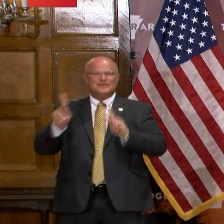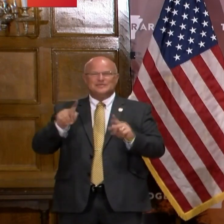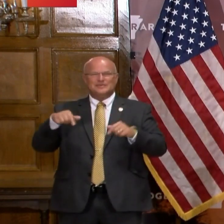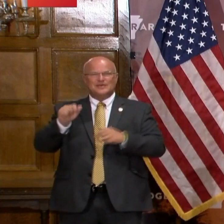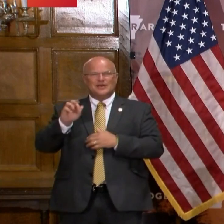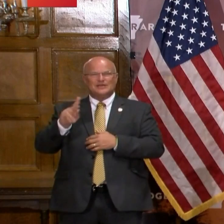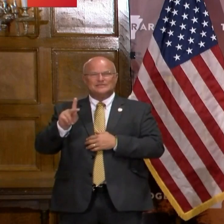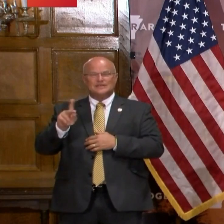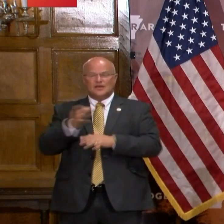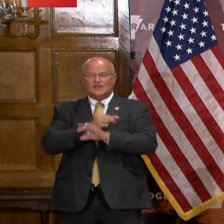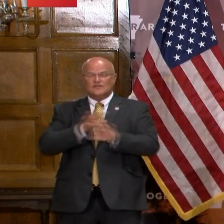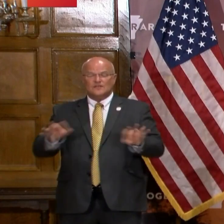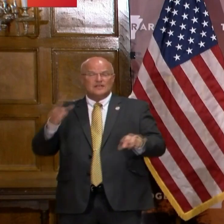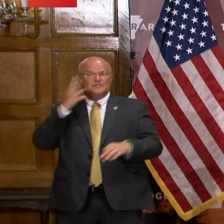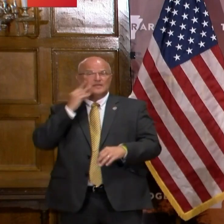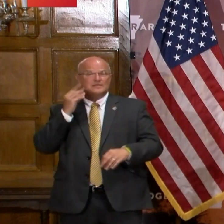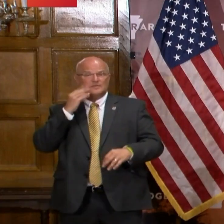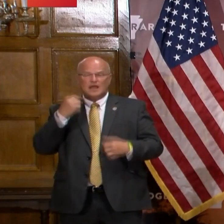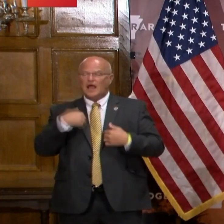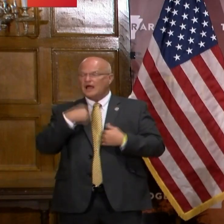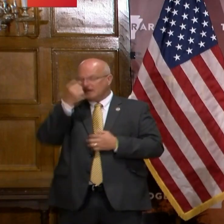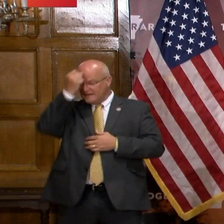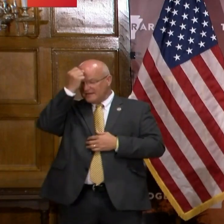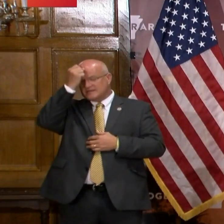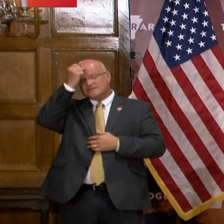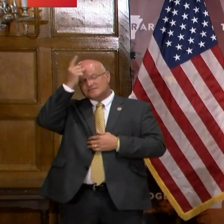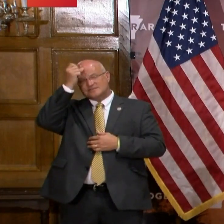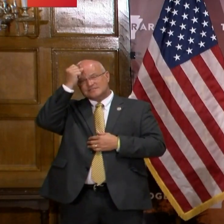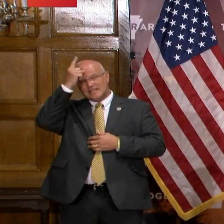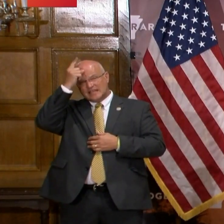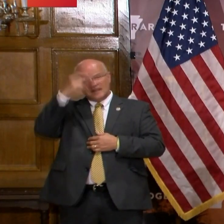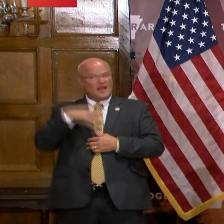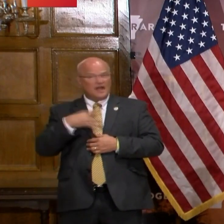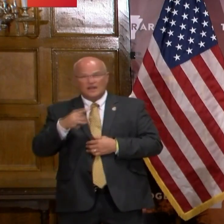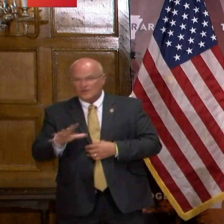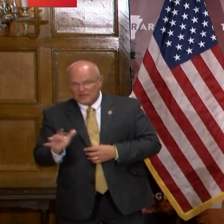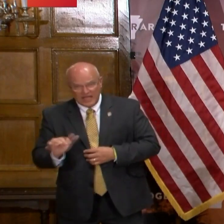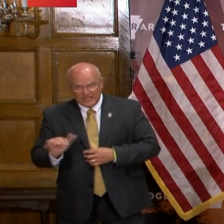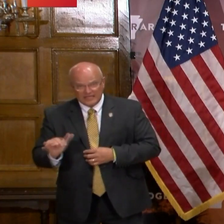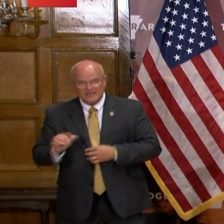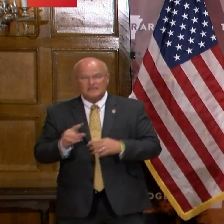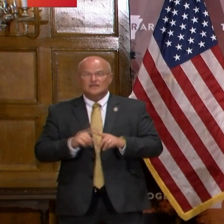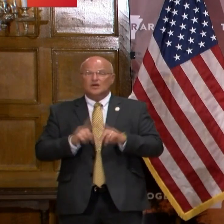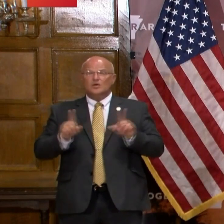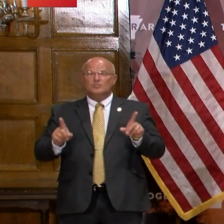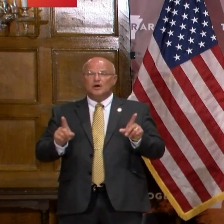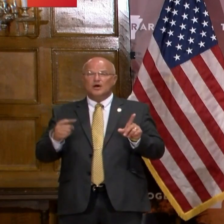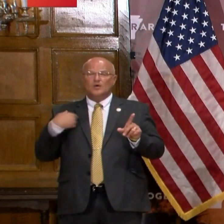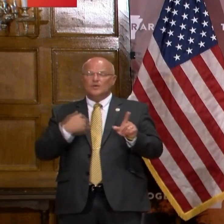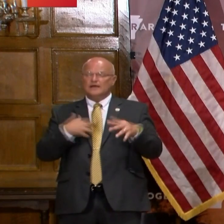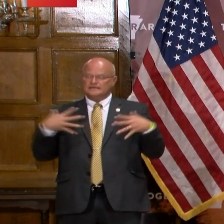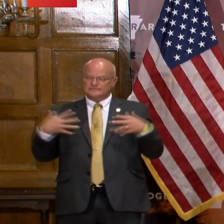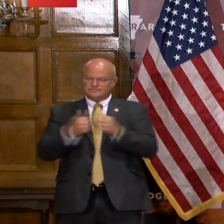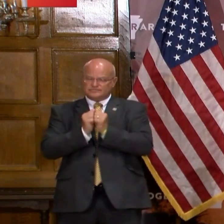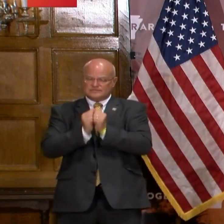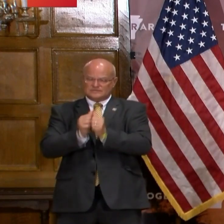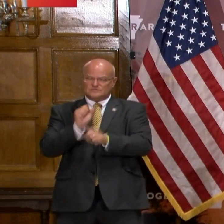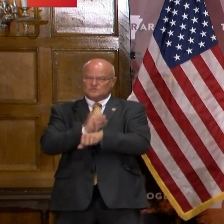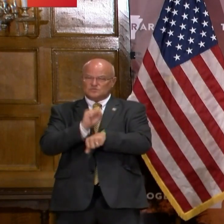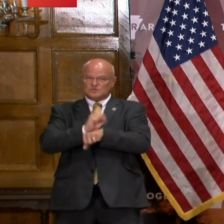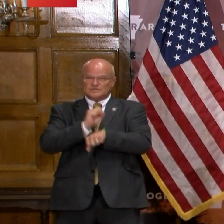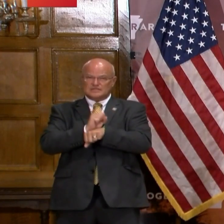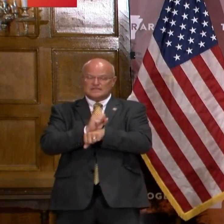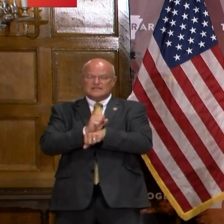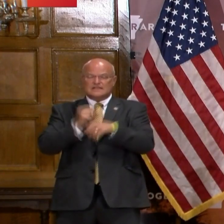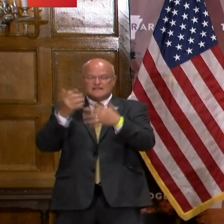freedom that they experience. I identify with that. I don't like it either, but we pull together, we work together